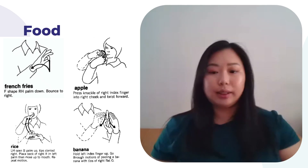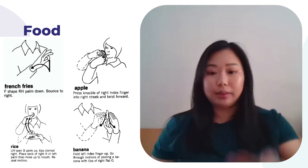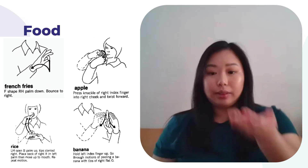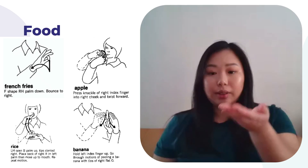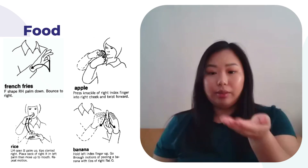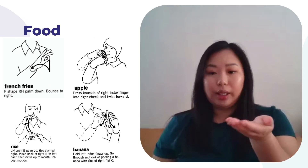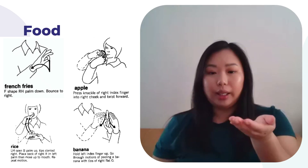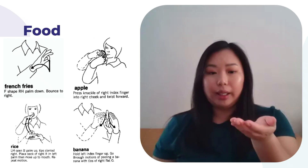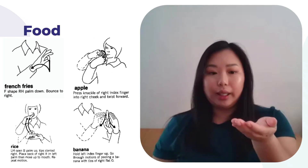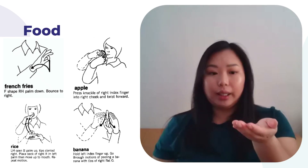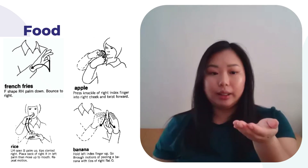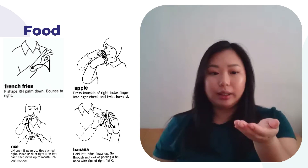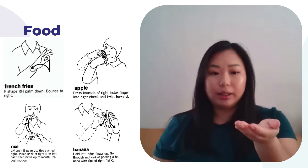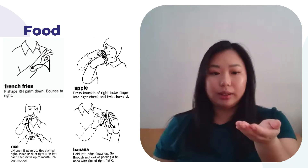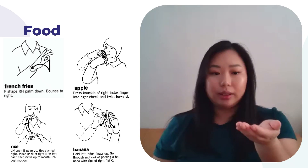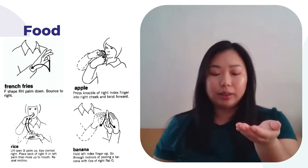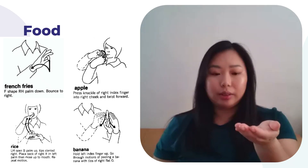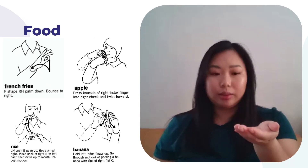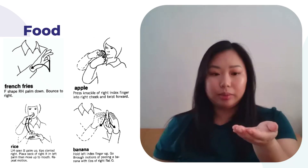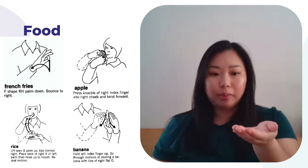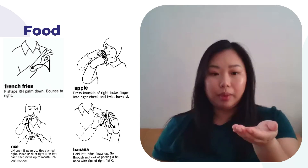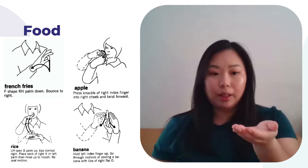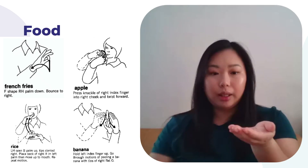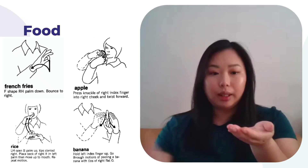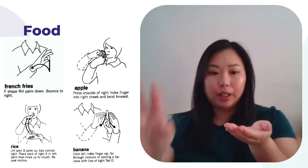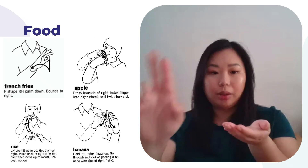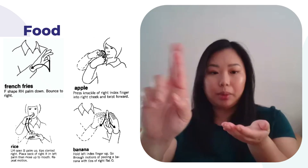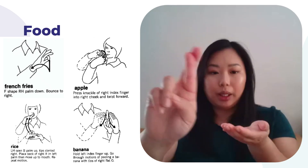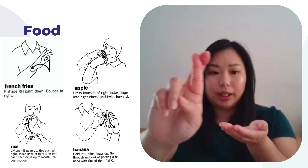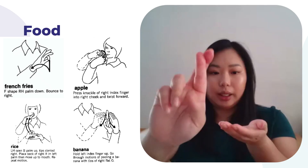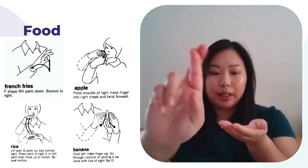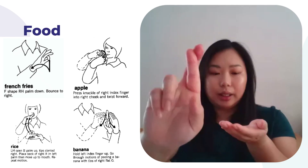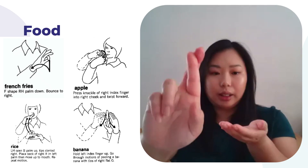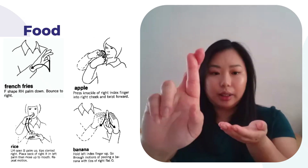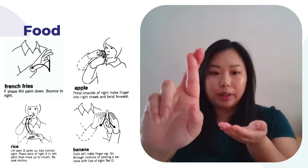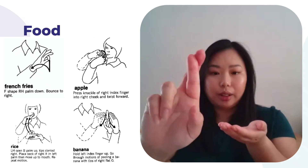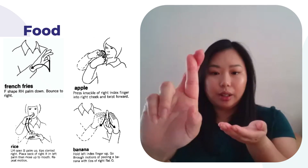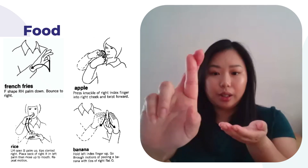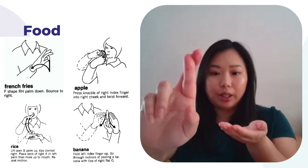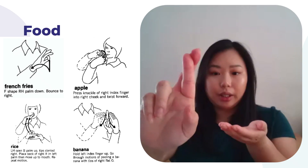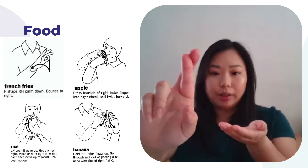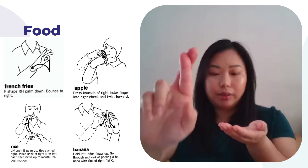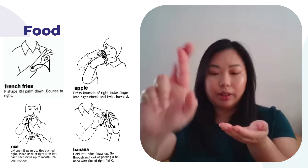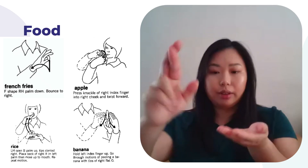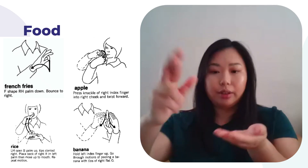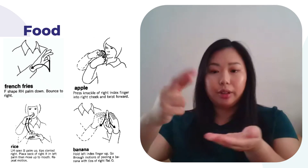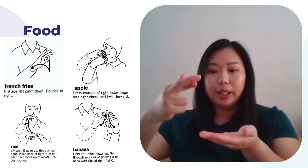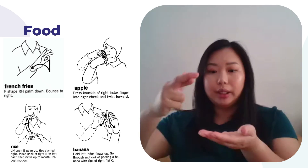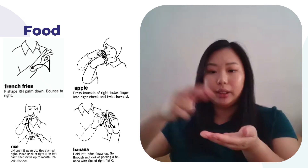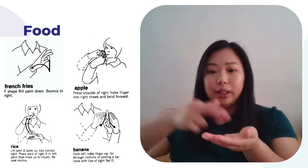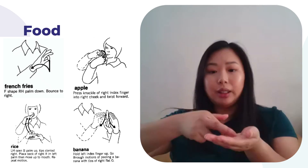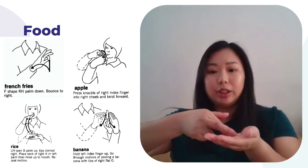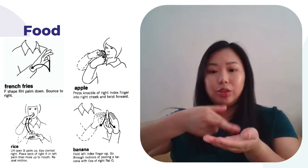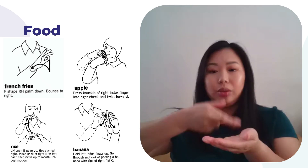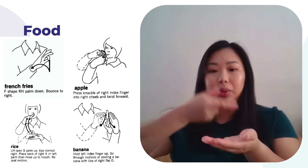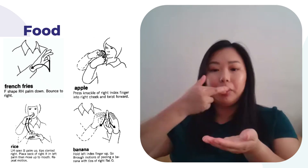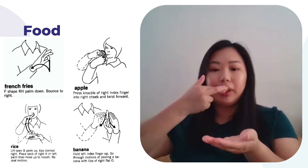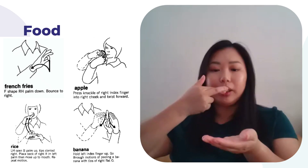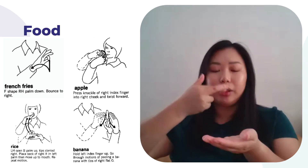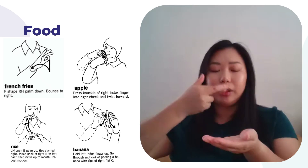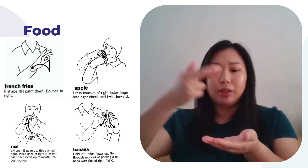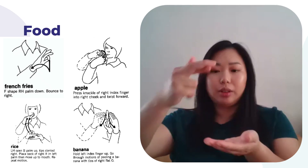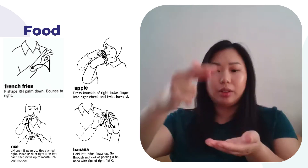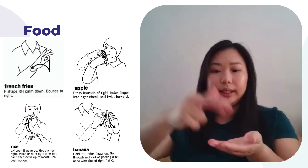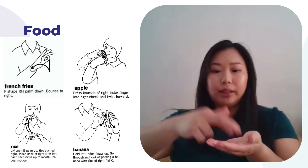Rice. Flat hand. And then you make the letter R with your other hand and scoop up